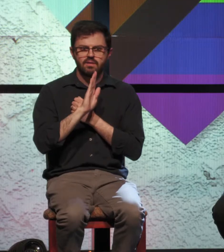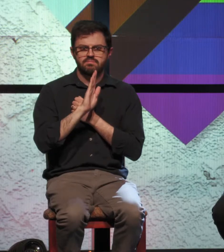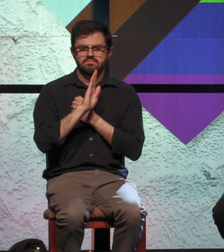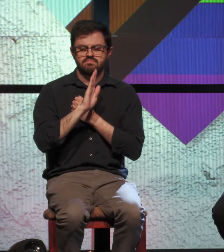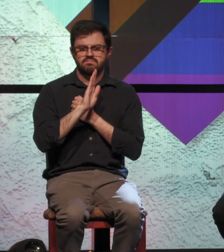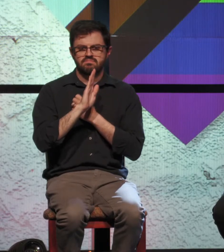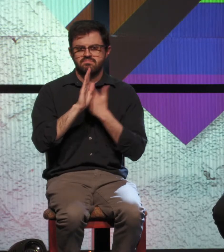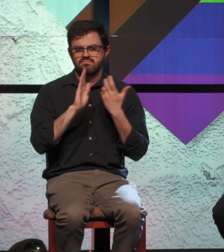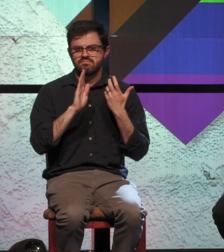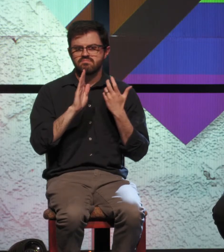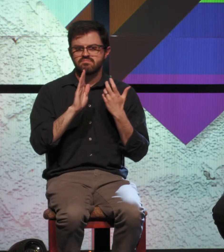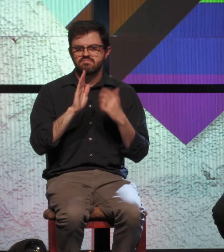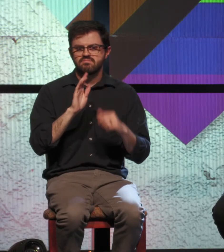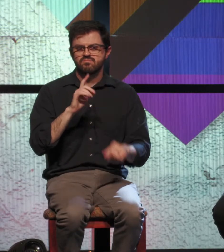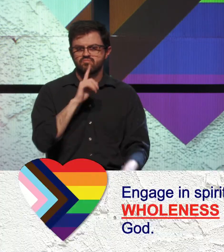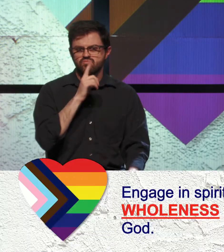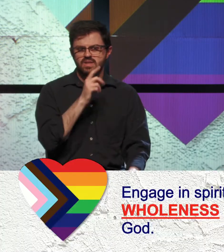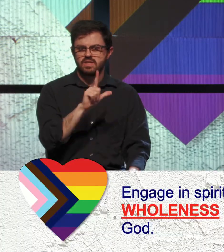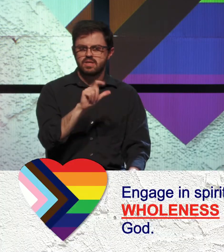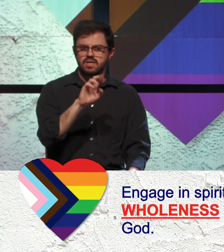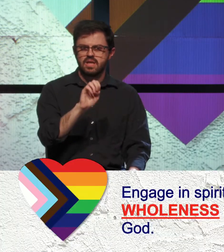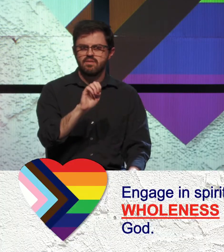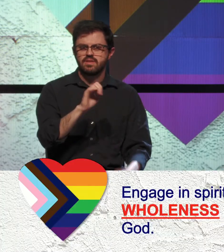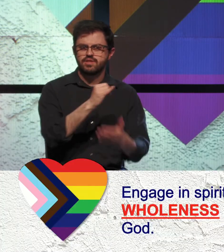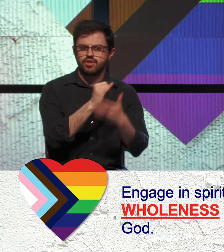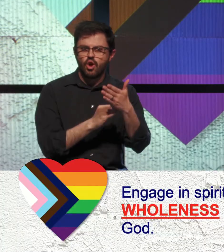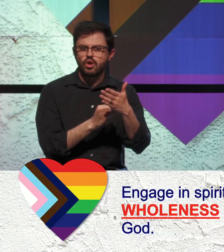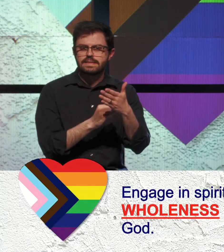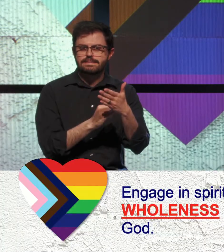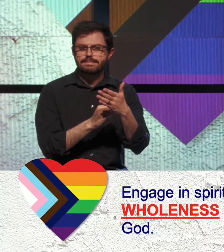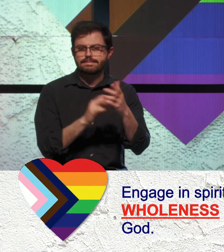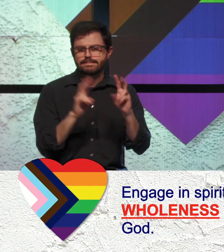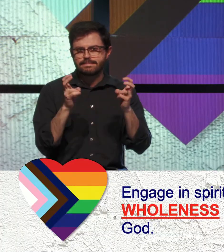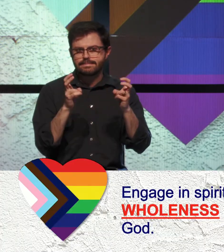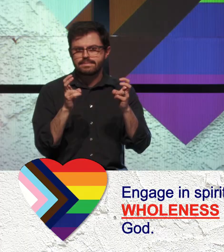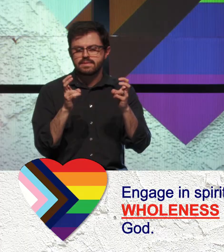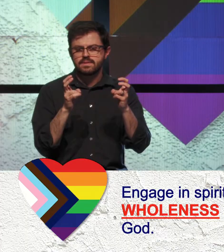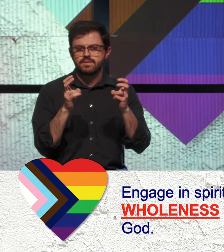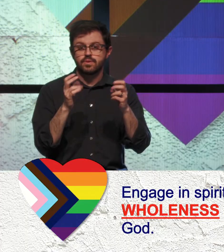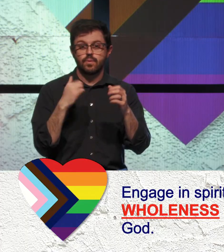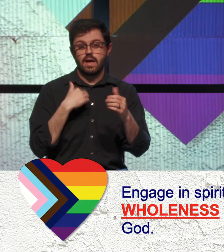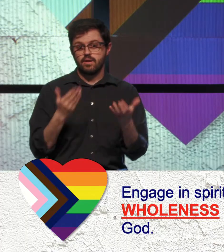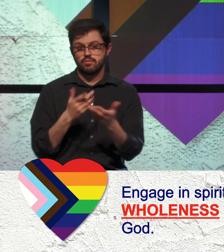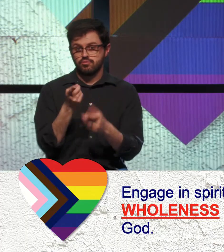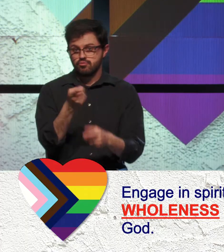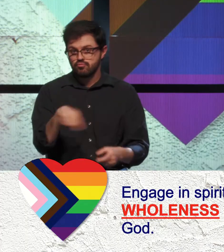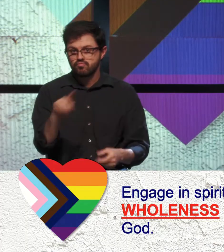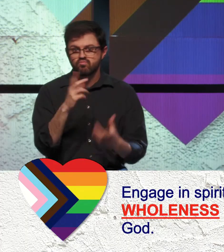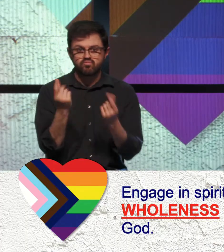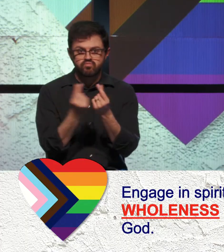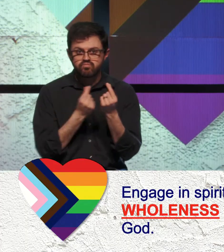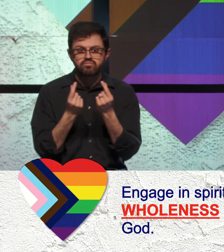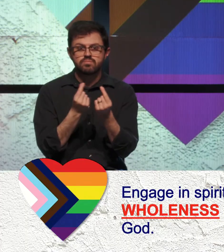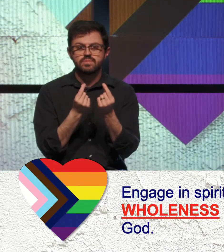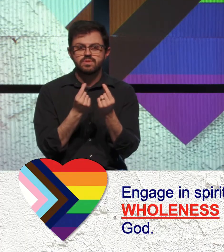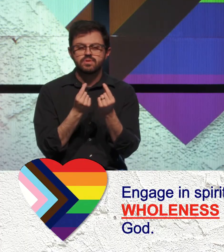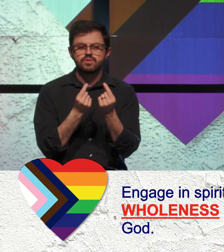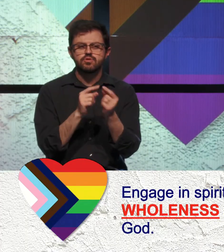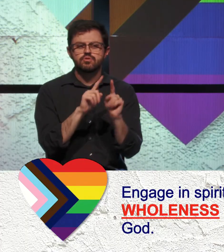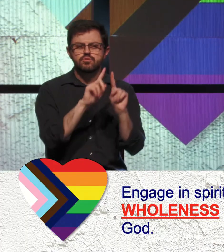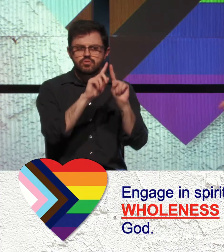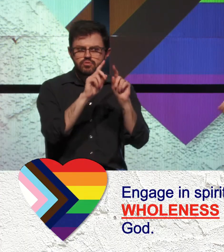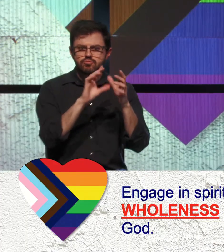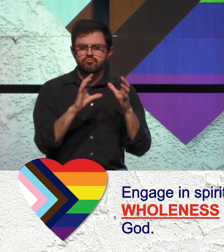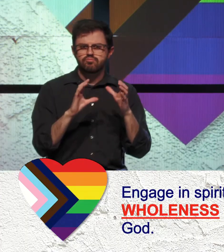want to encourage you to engage in spiritual practices that promote wholeness and grow your ability